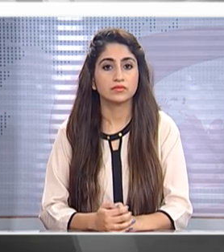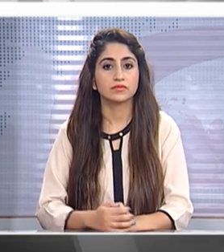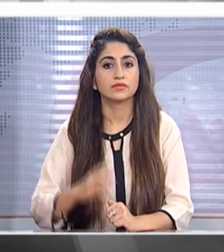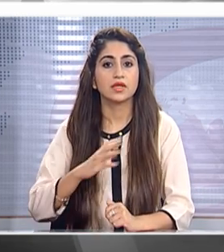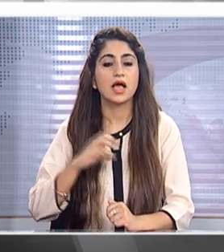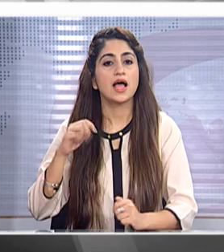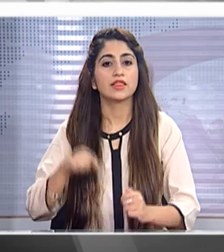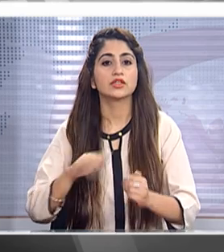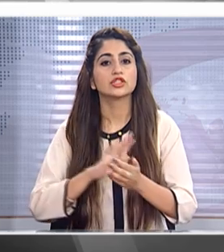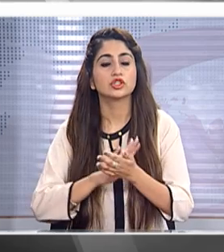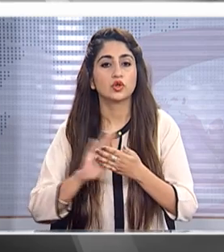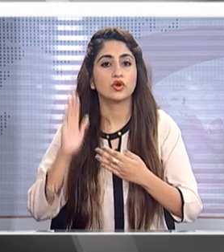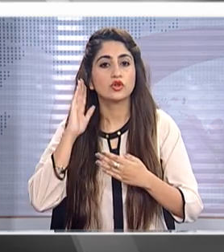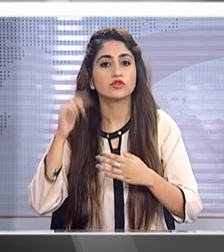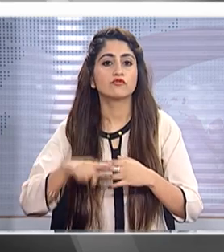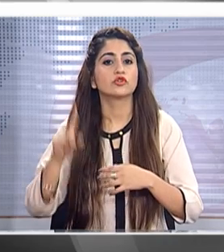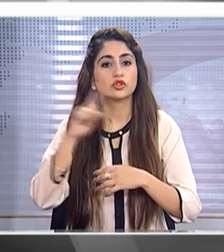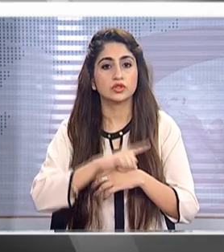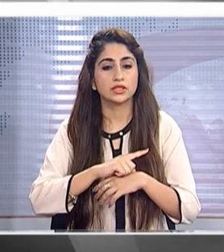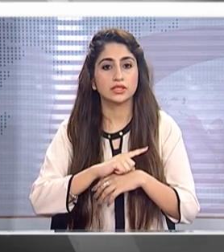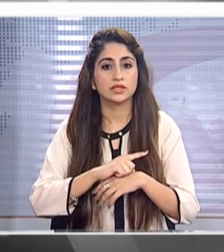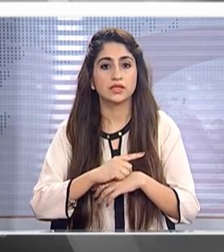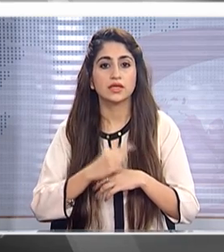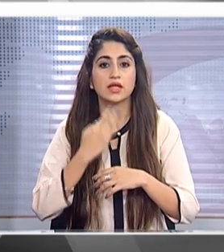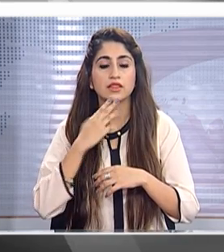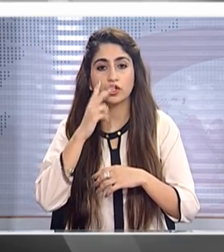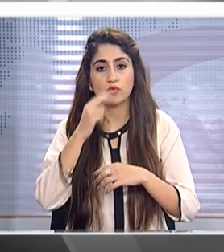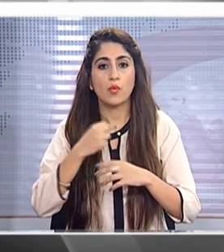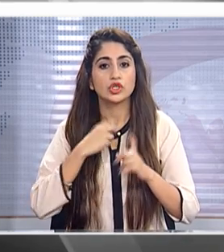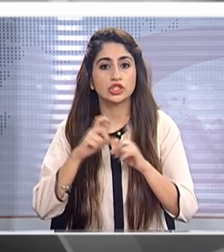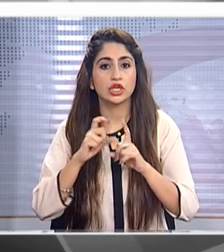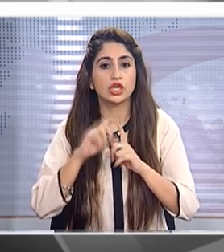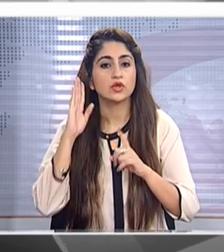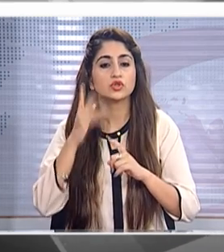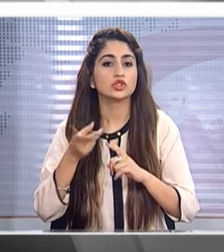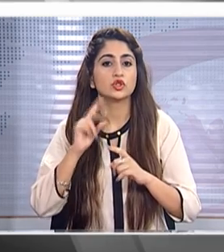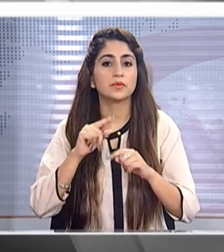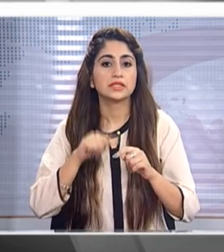And on that note, we wind up this edition of the news. We'll be back again tomorrow with